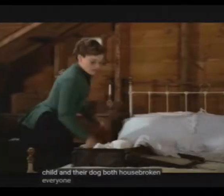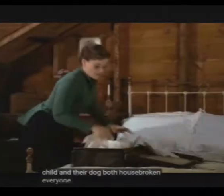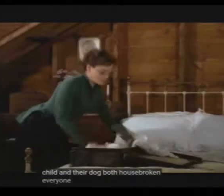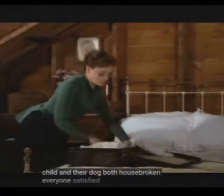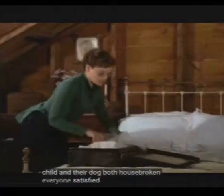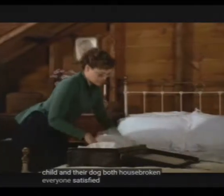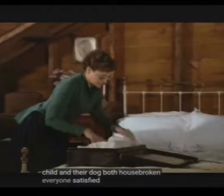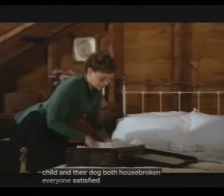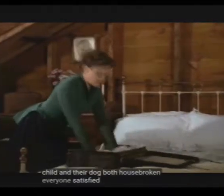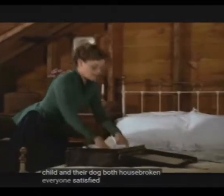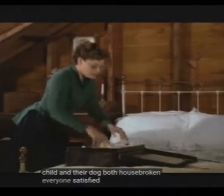Everyone's satisfied.